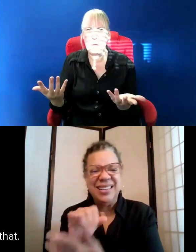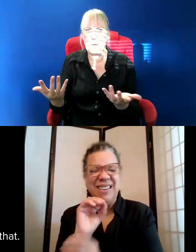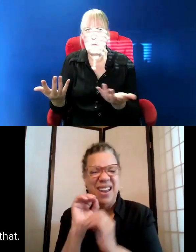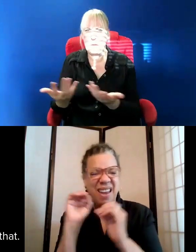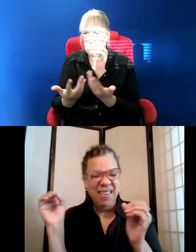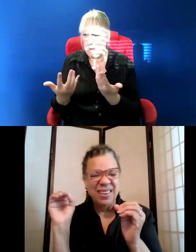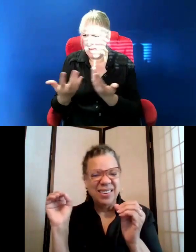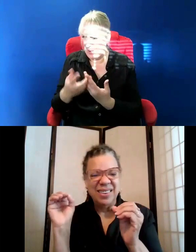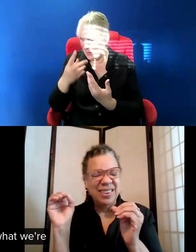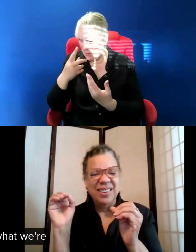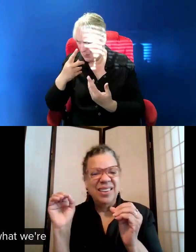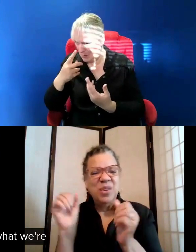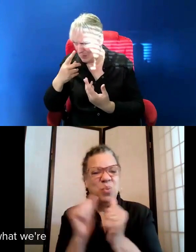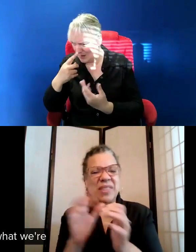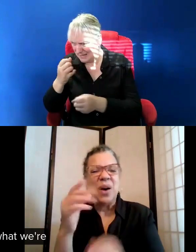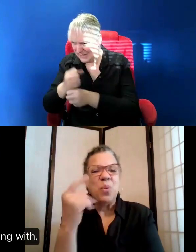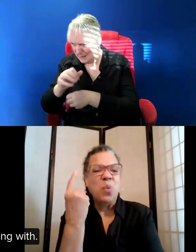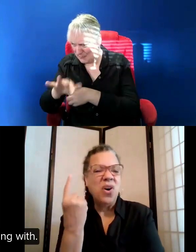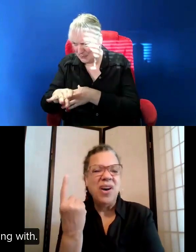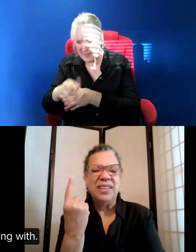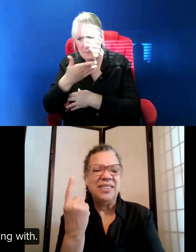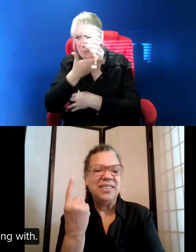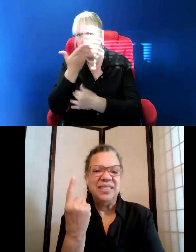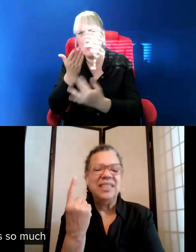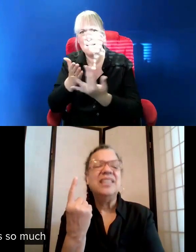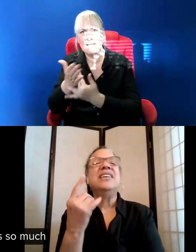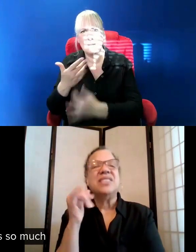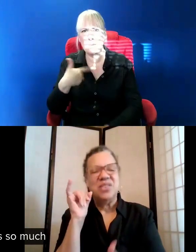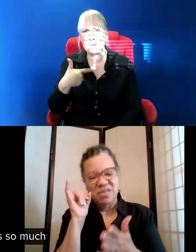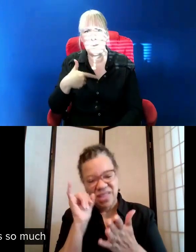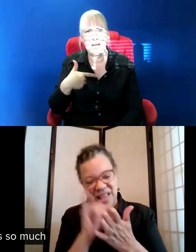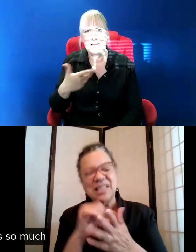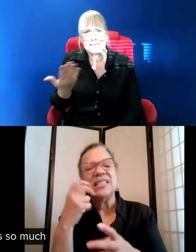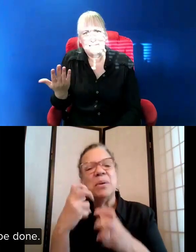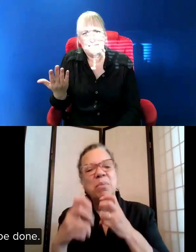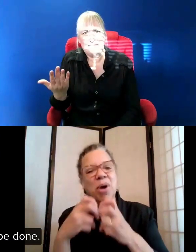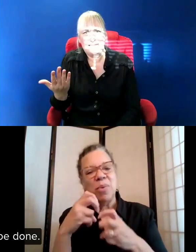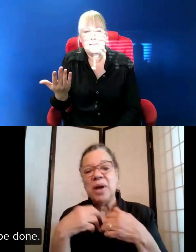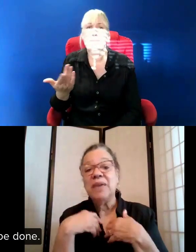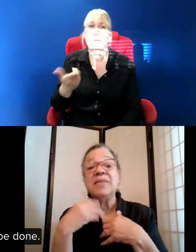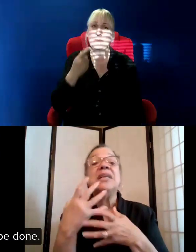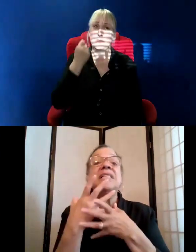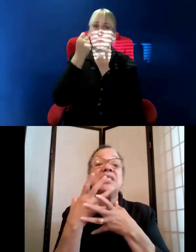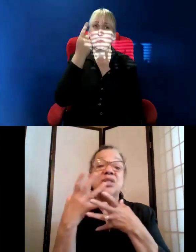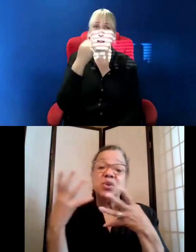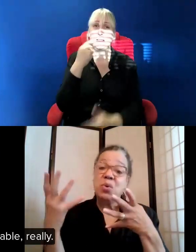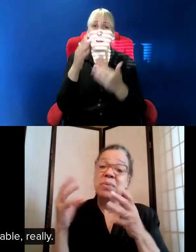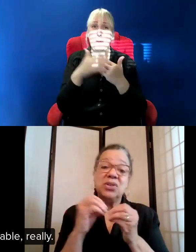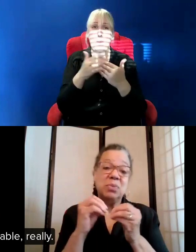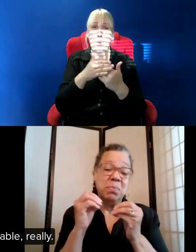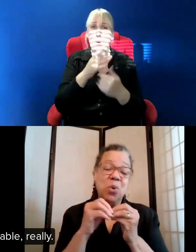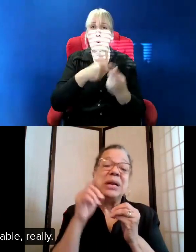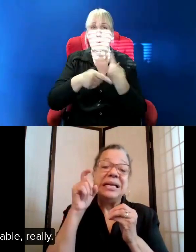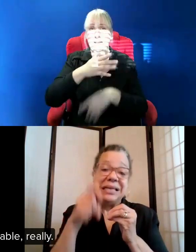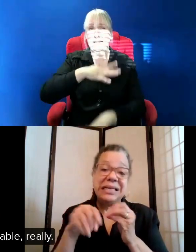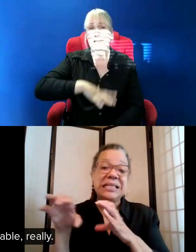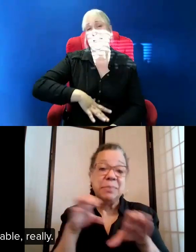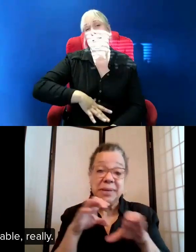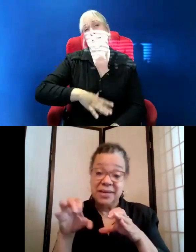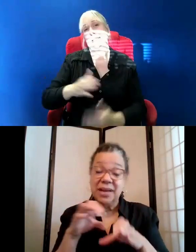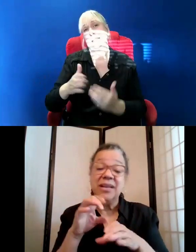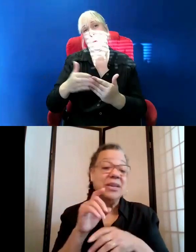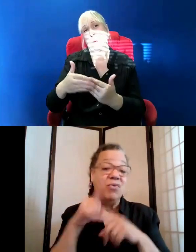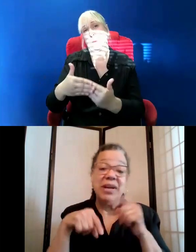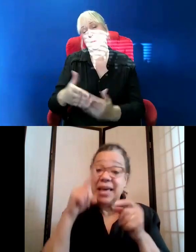with that. But so that's what we're contending with. So there is so much more to be done. It's, you know, it's unbelievable,